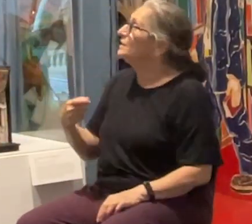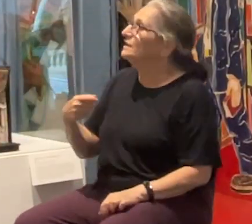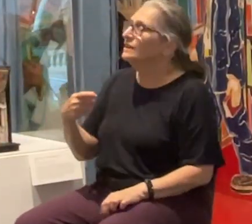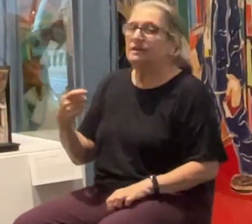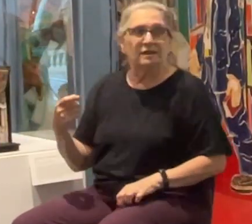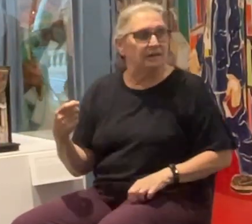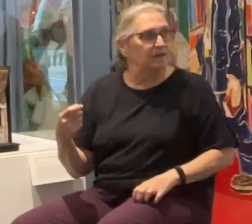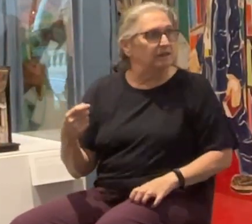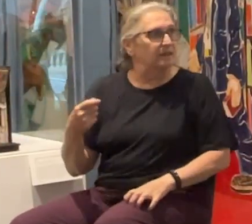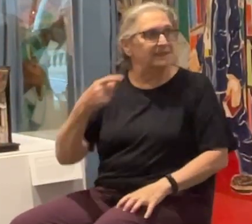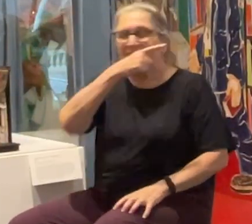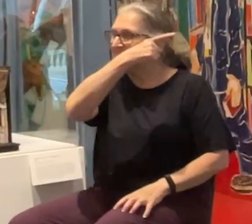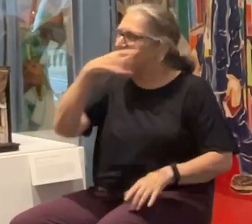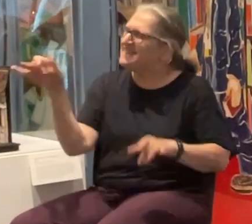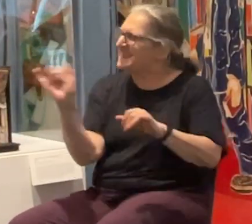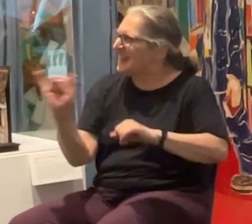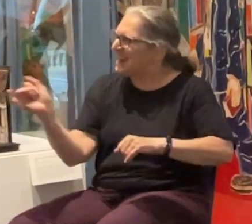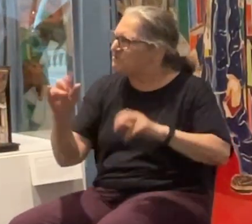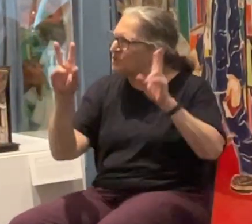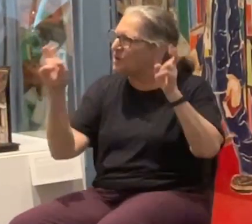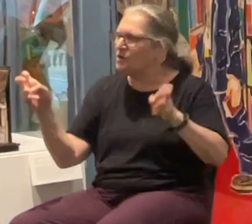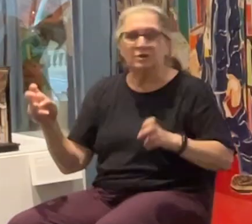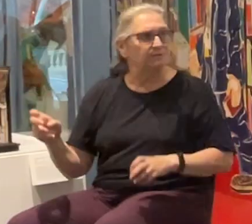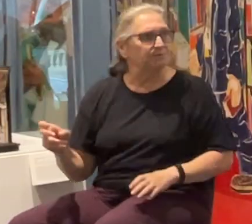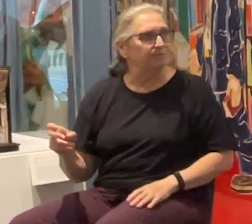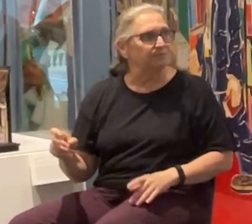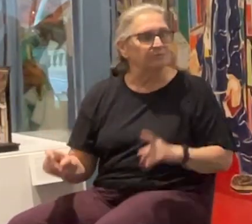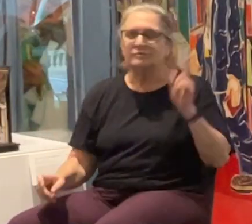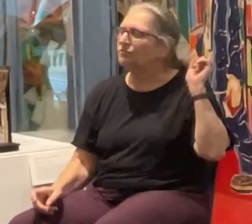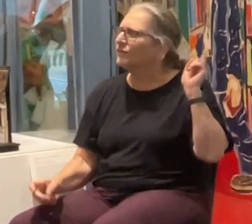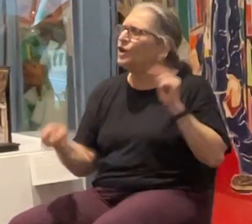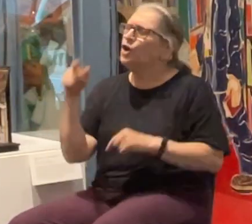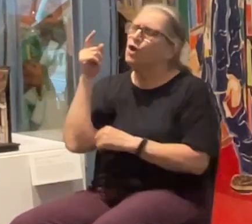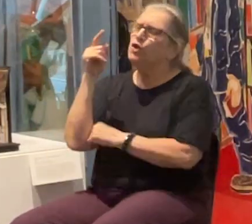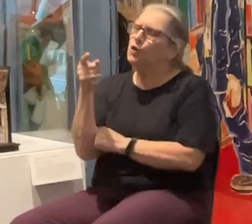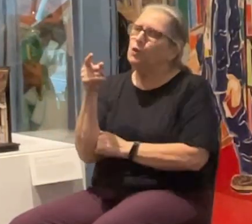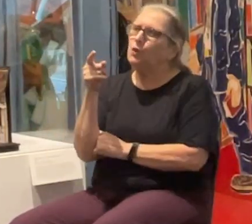we brought it up. Is that the same one? Yeah, it is. So you